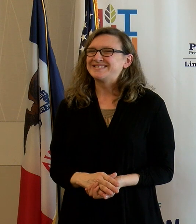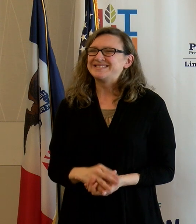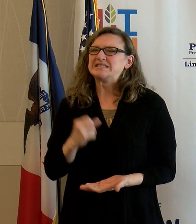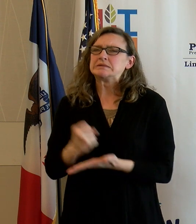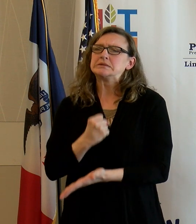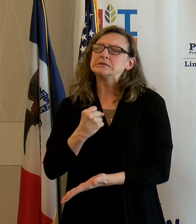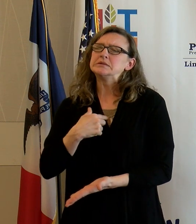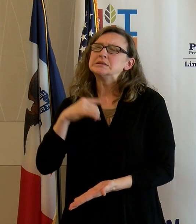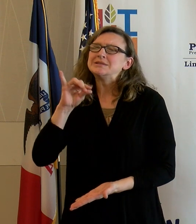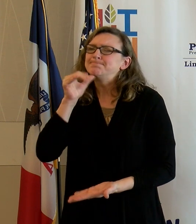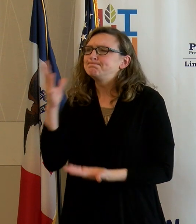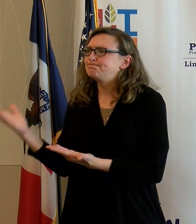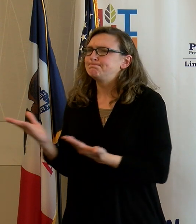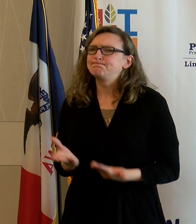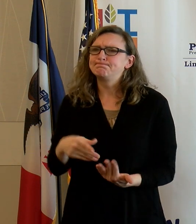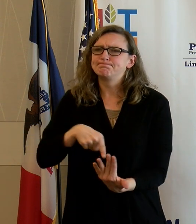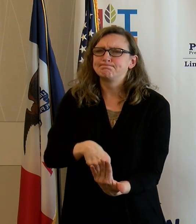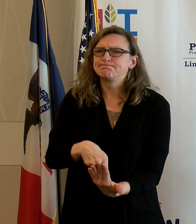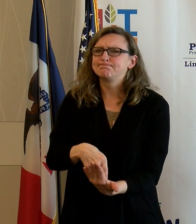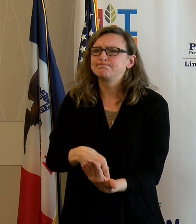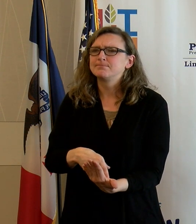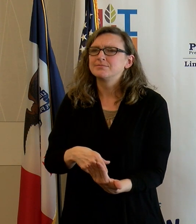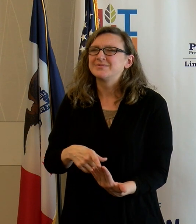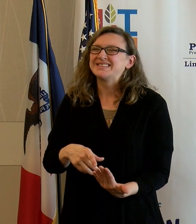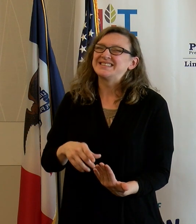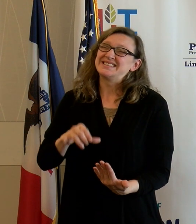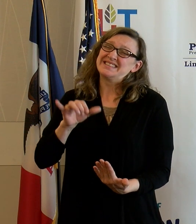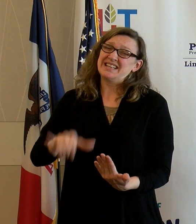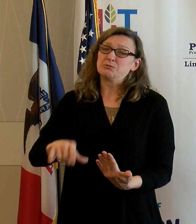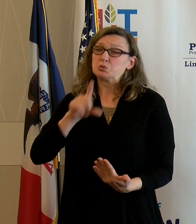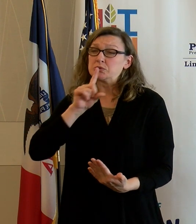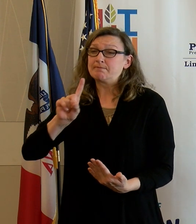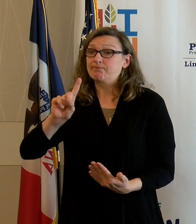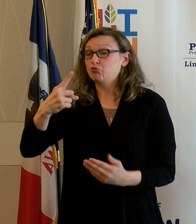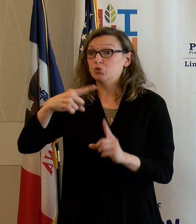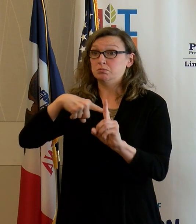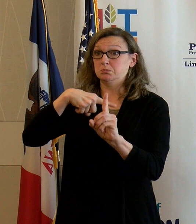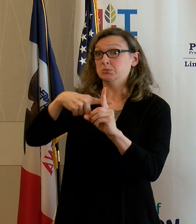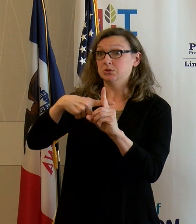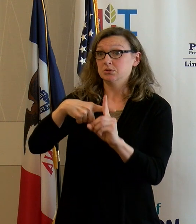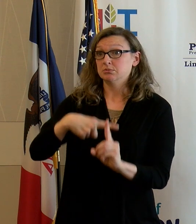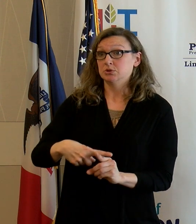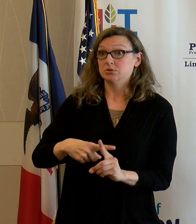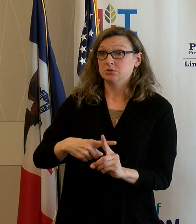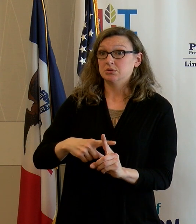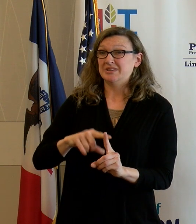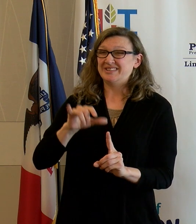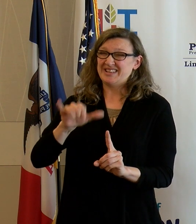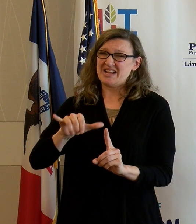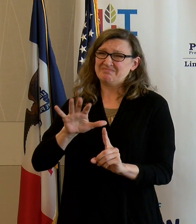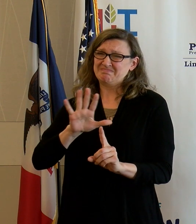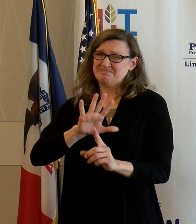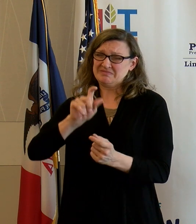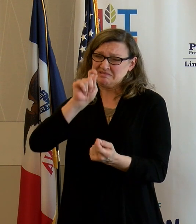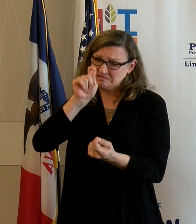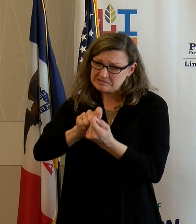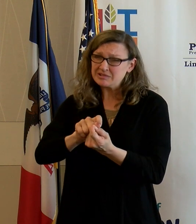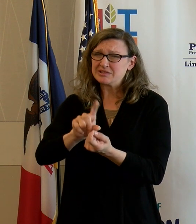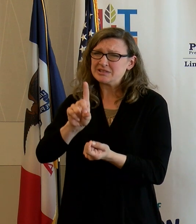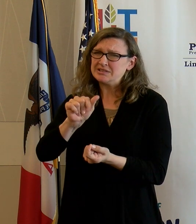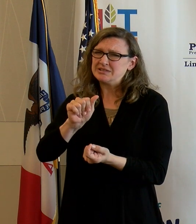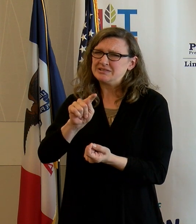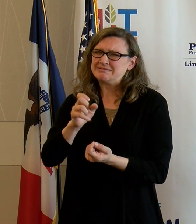It was close to the beginning of it when we first started seeing cases here, but I don't have that information with me right now. I